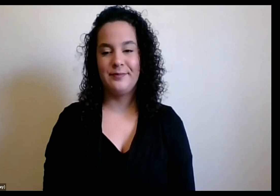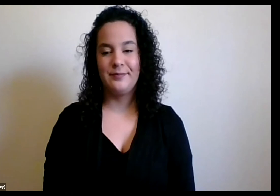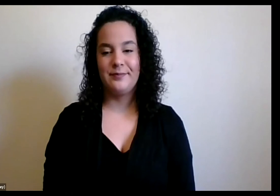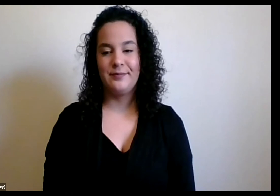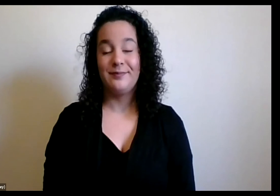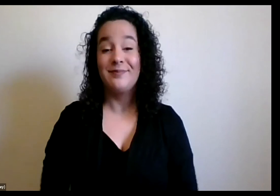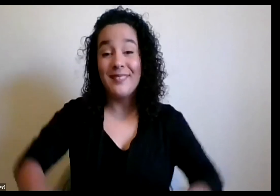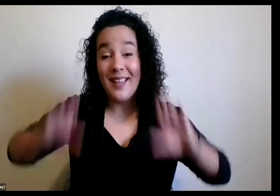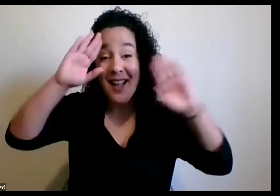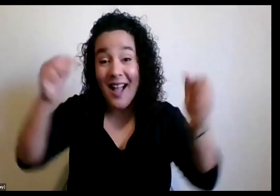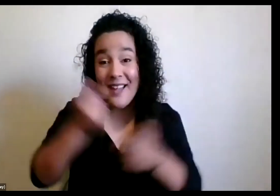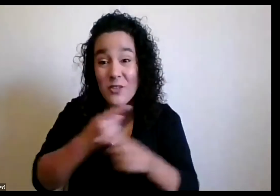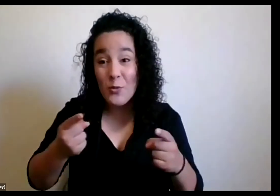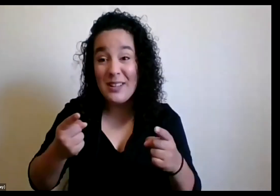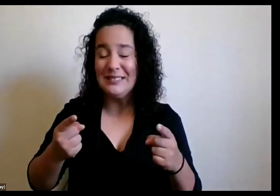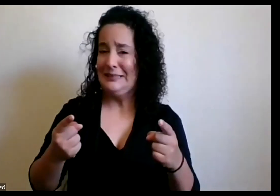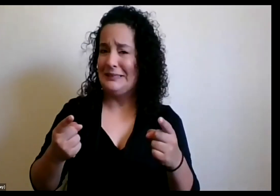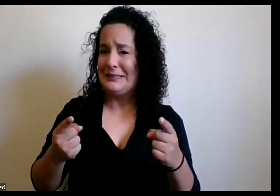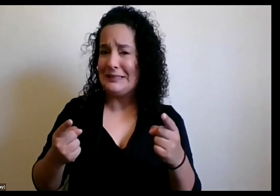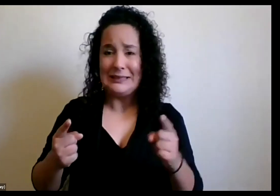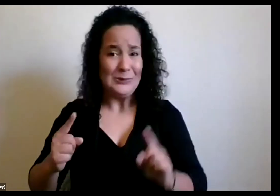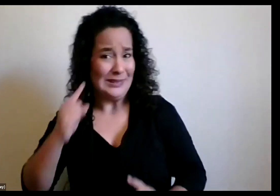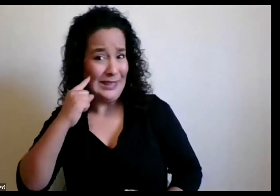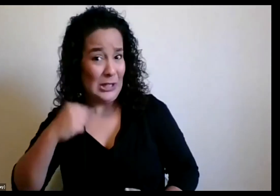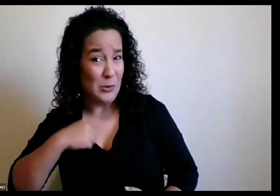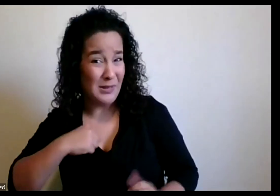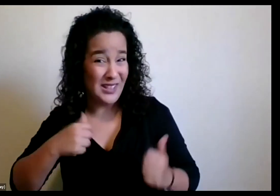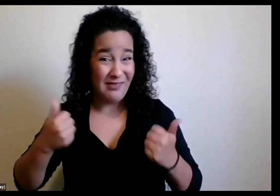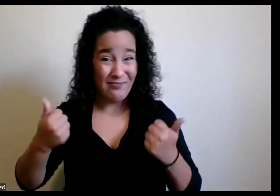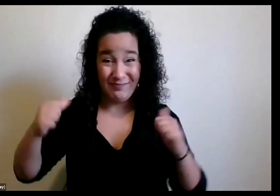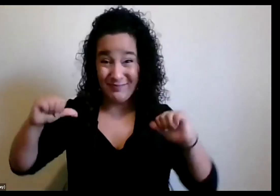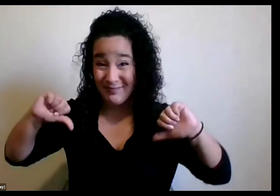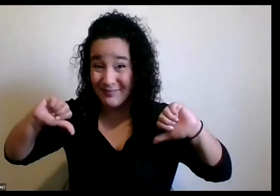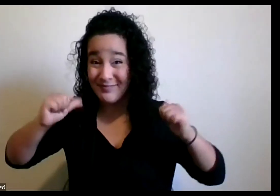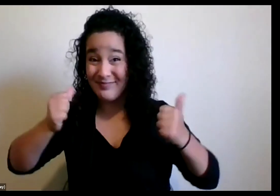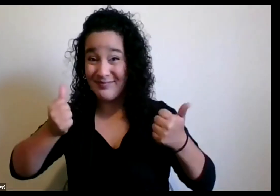Hey, everybody. I'm not sure if you're able to hear me.